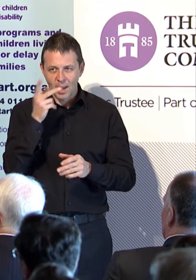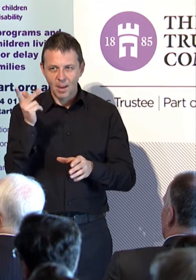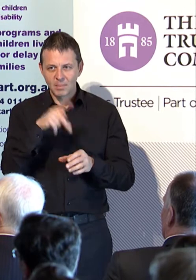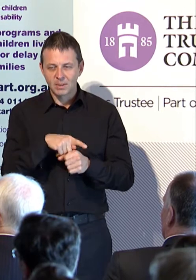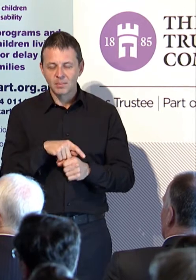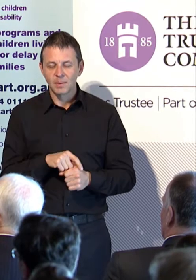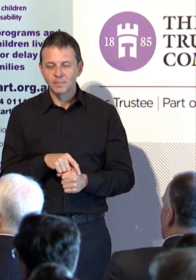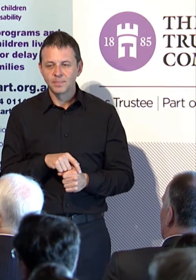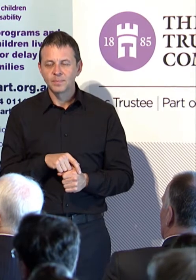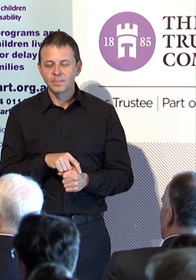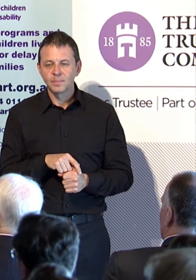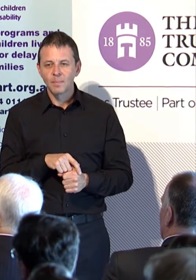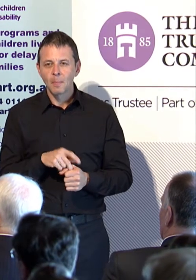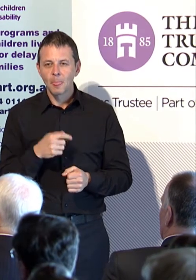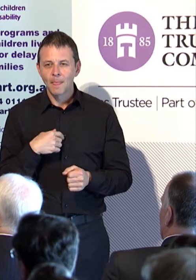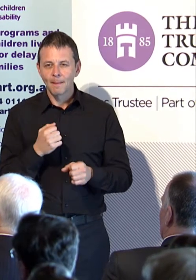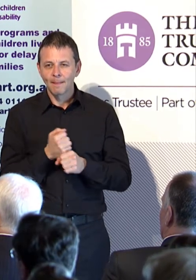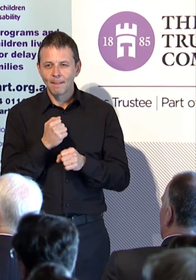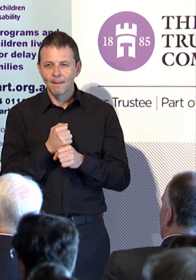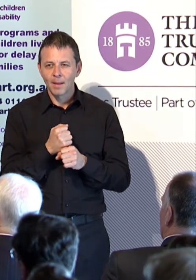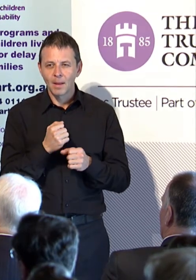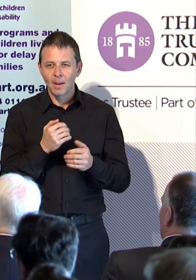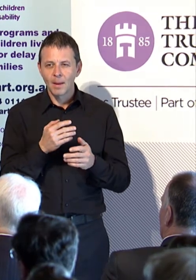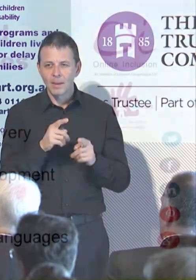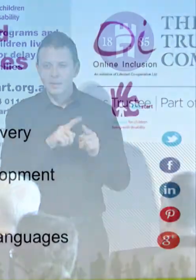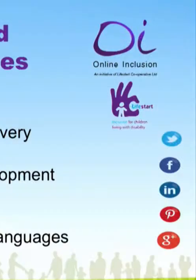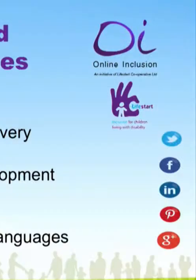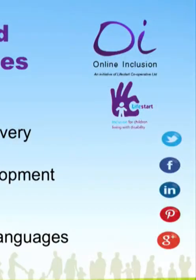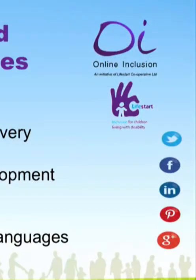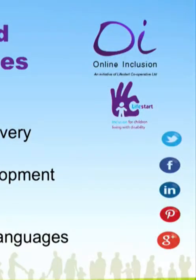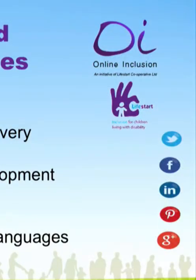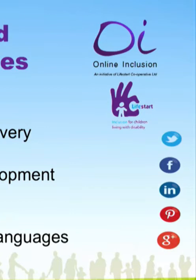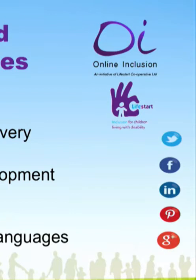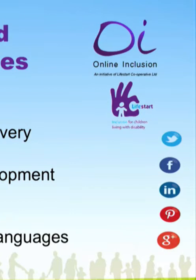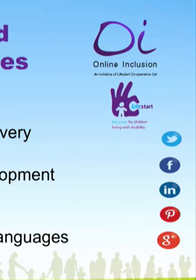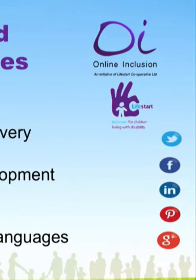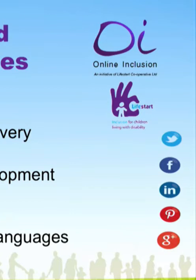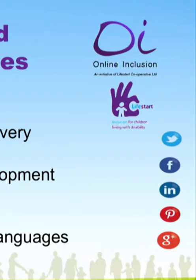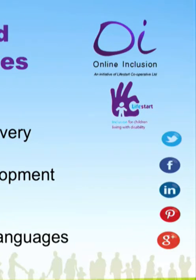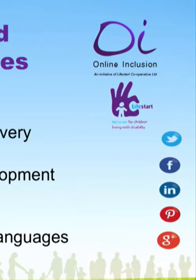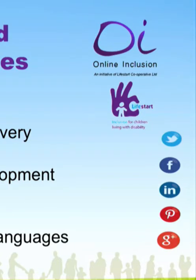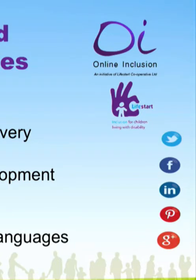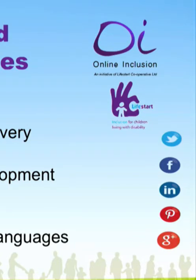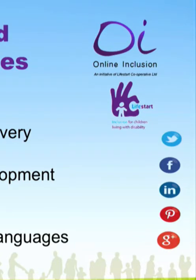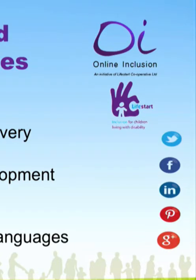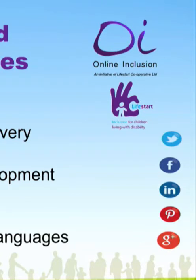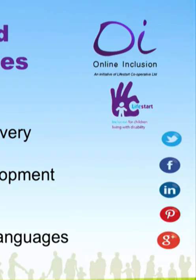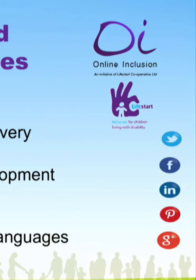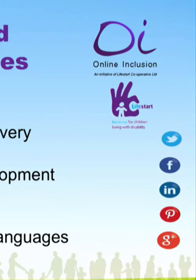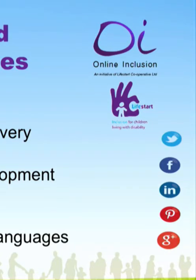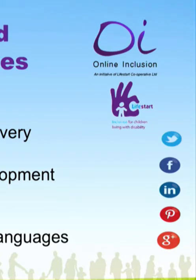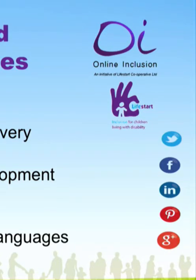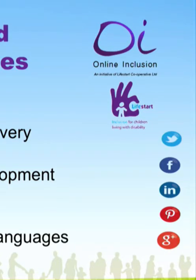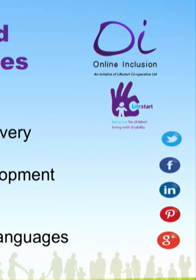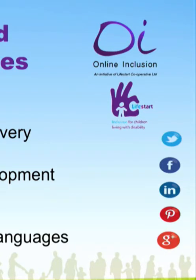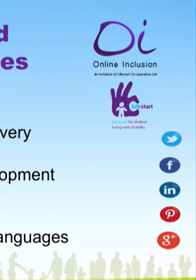We've developed a whole range of modules, peer content. We'll have webinars, we have chat rooms, we have a